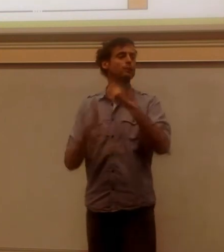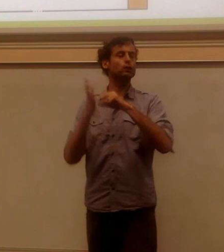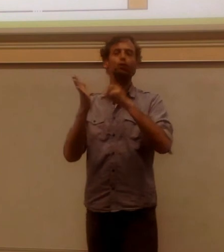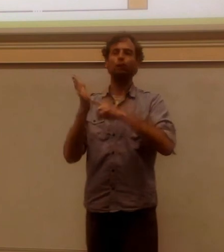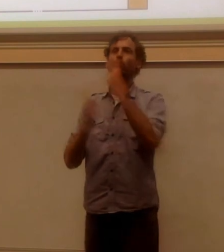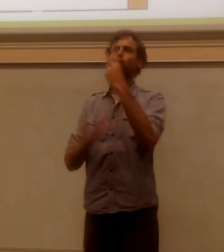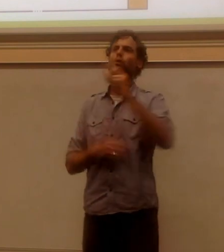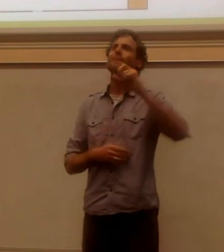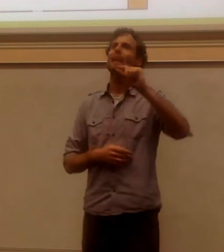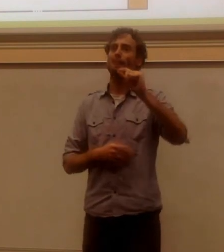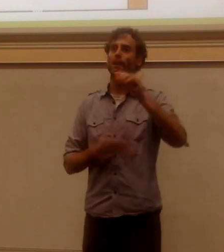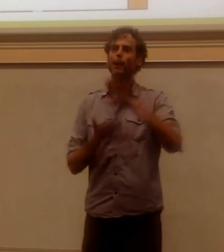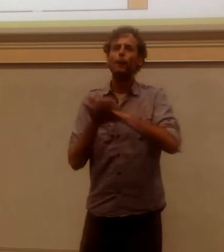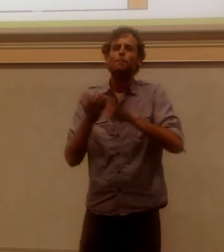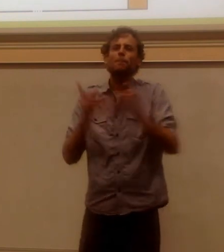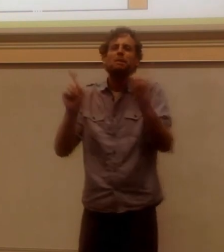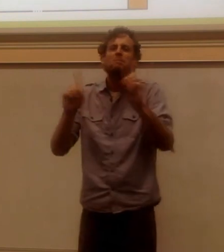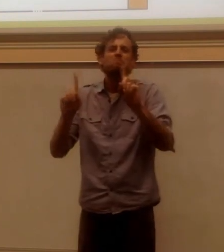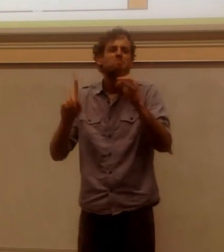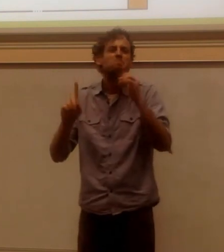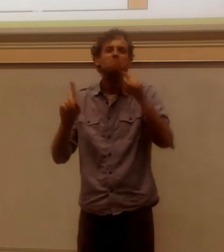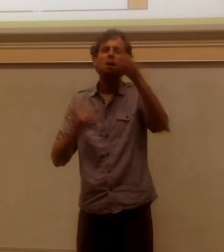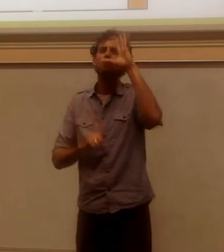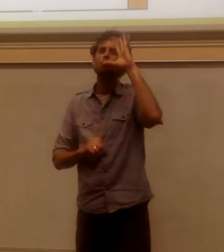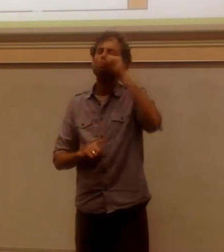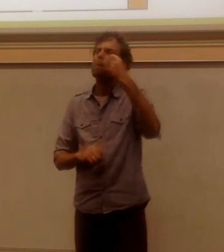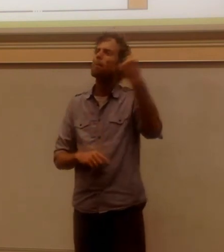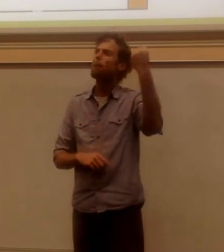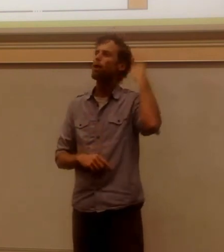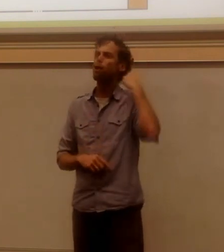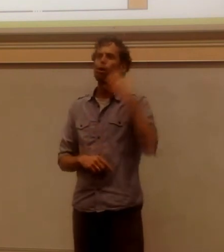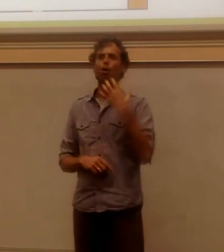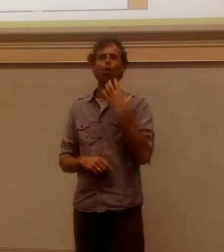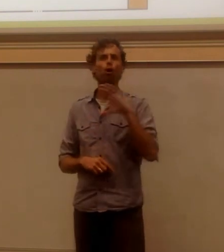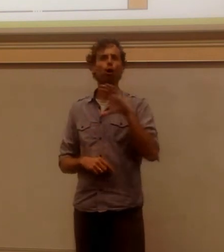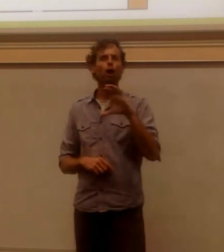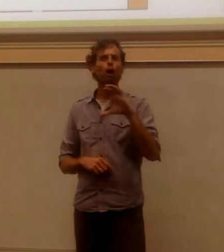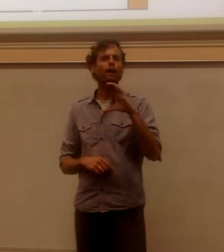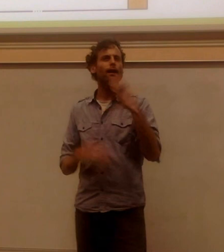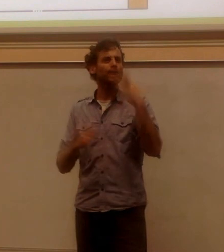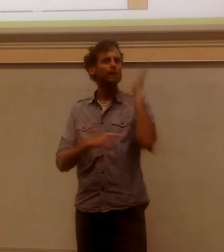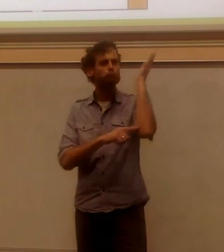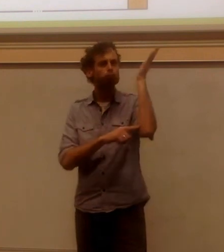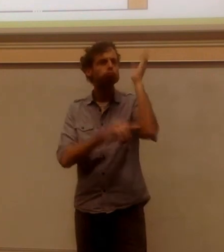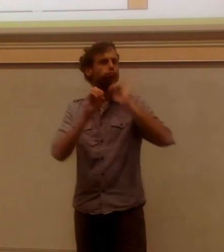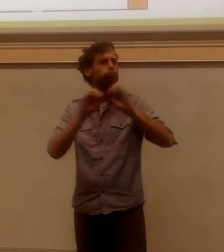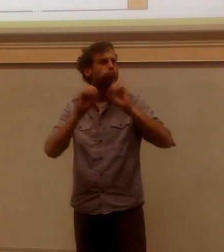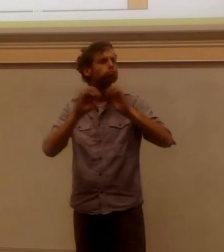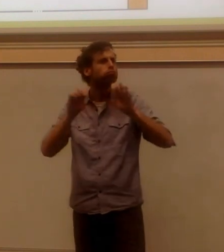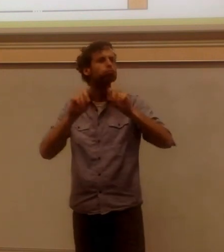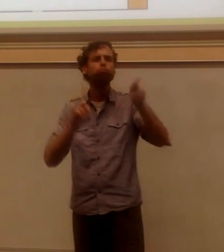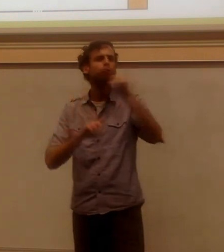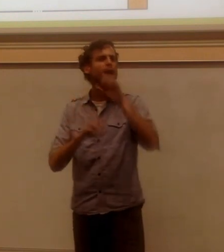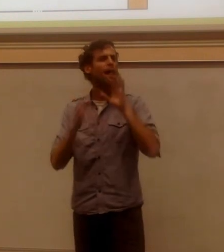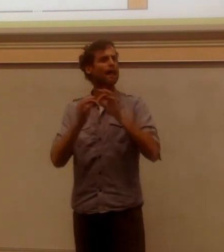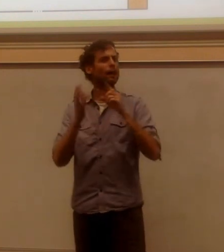And that UNCRPD came into force in January 2011. Some of you may remember that Colin Allen